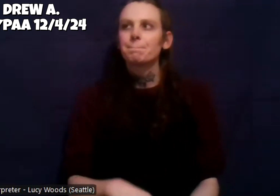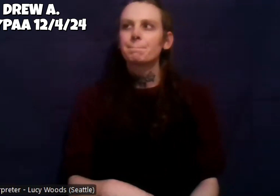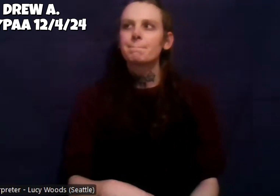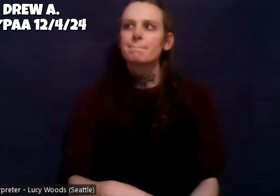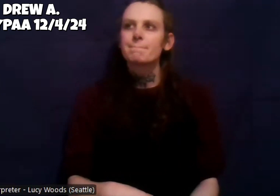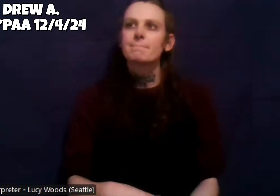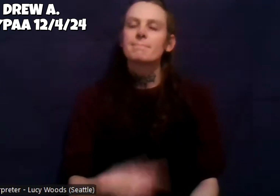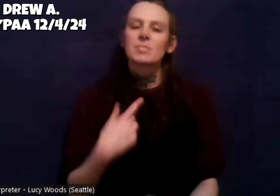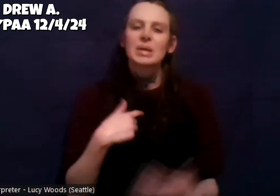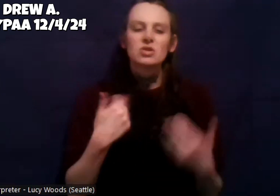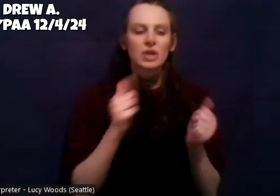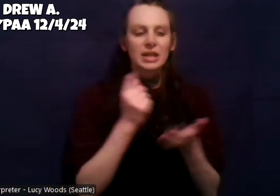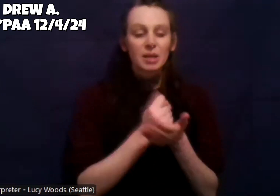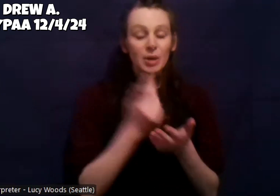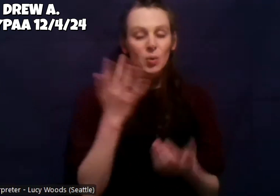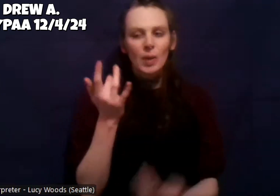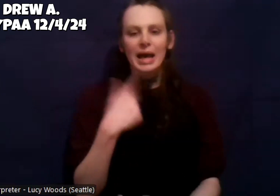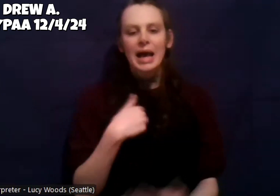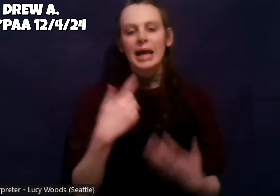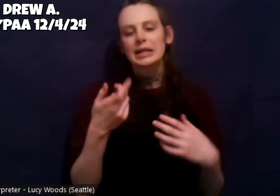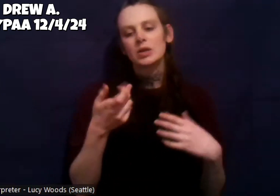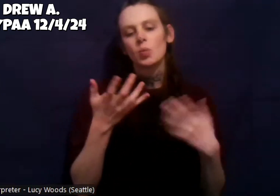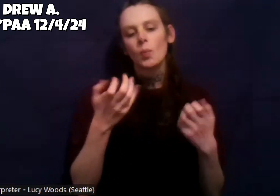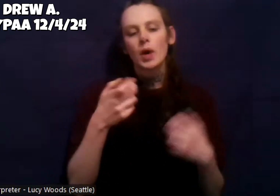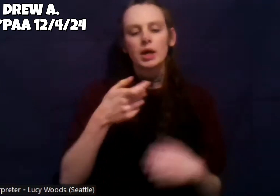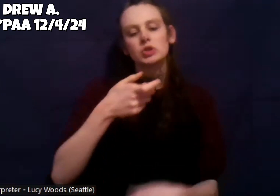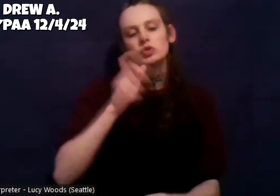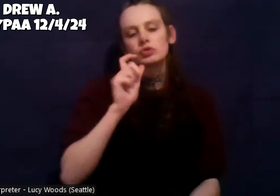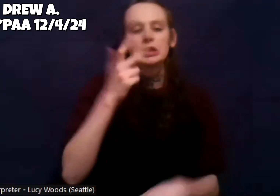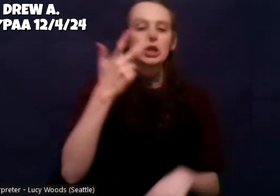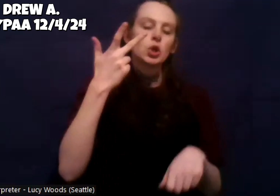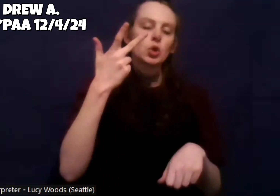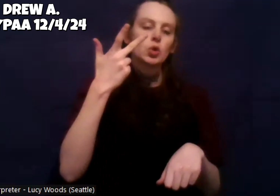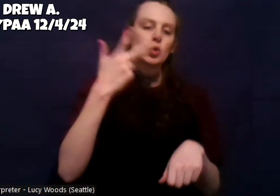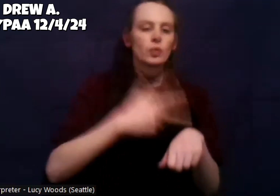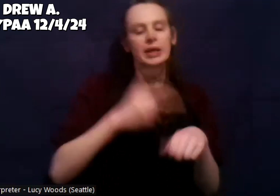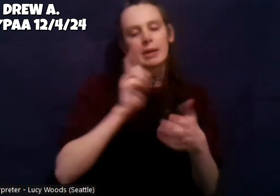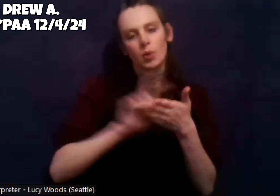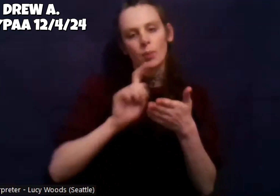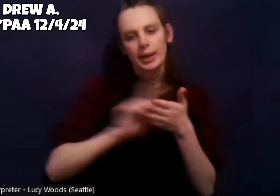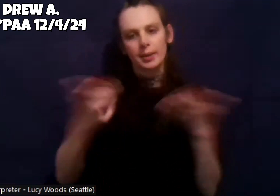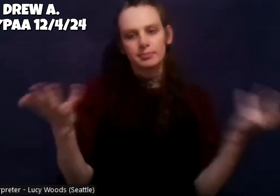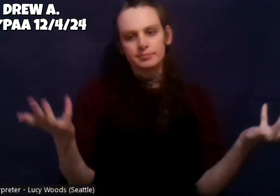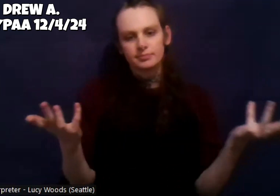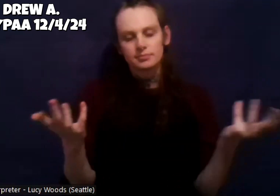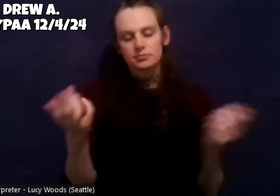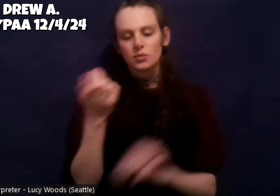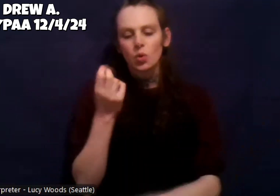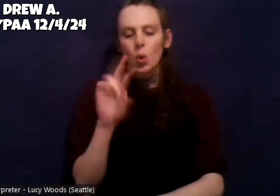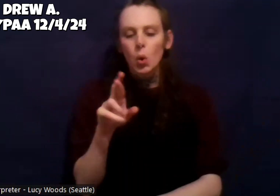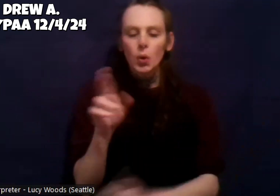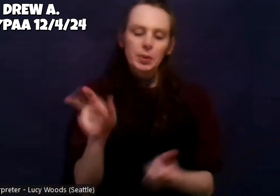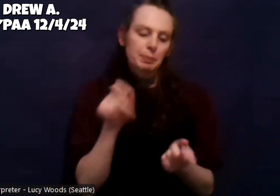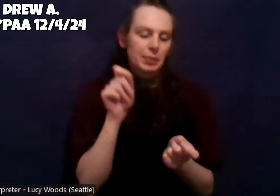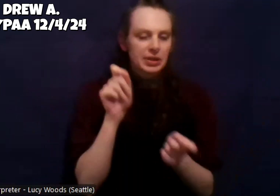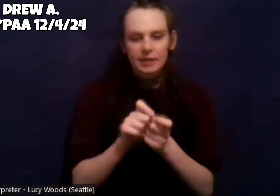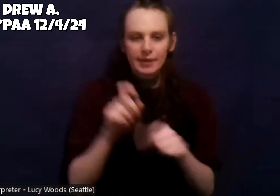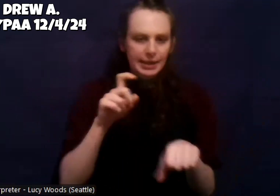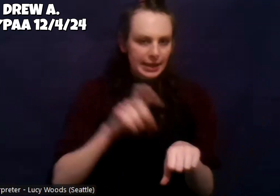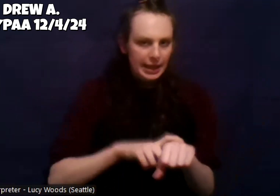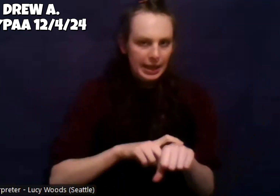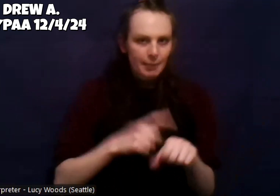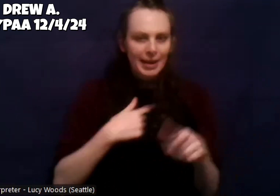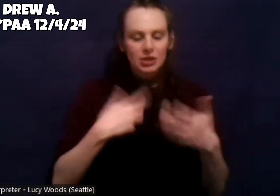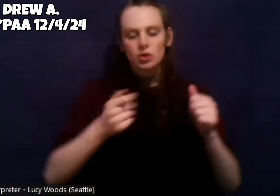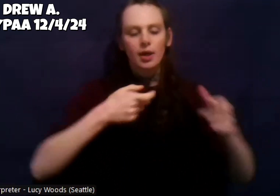okay, I'm only gonna drink 3 nights a week, or I'm only gonna um drink like certain times and try to like